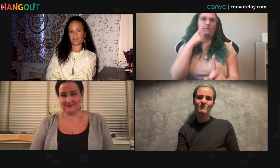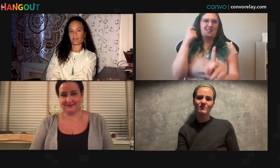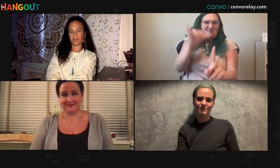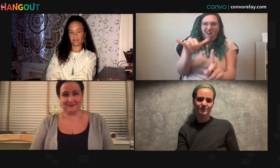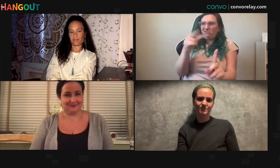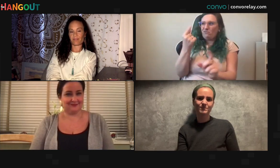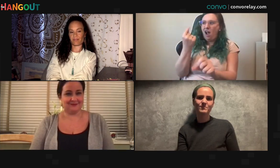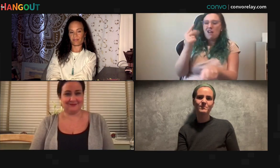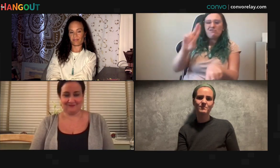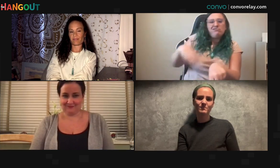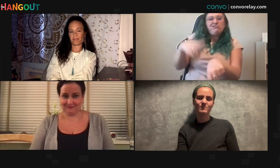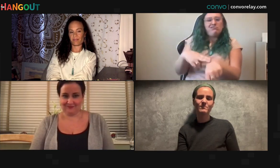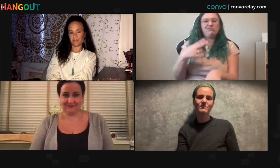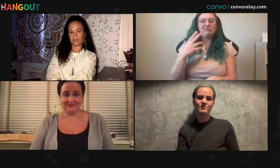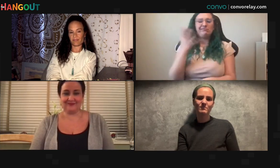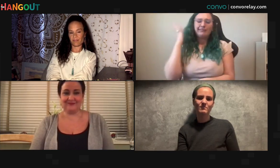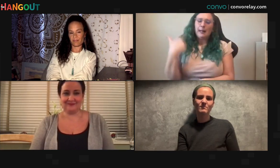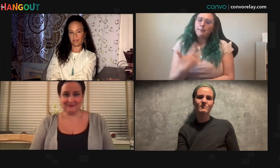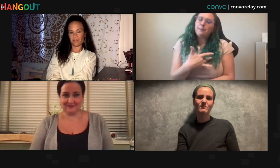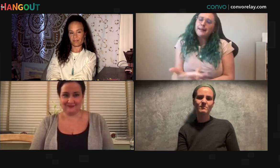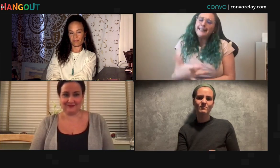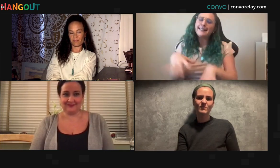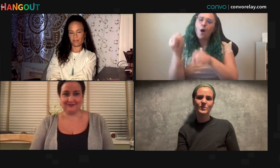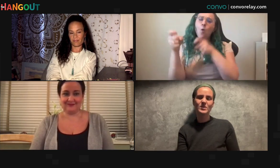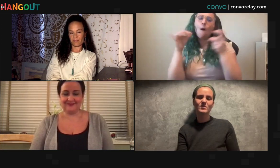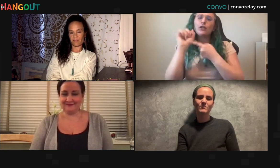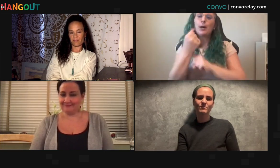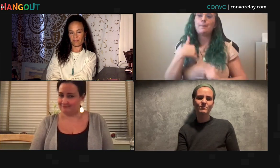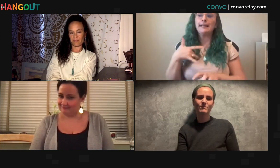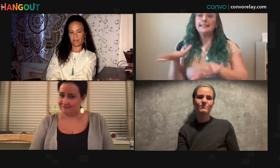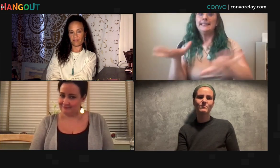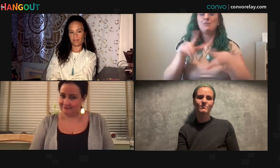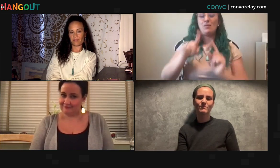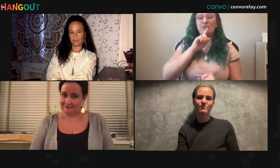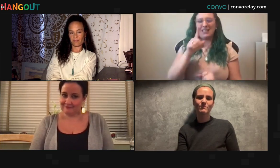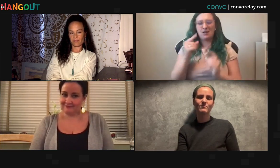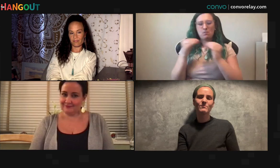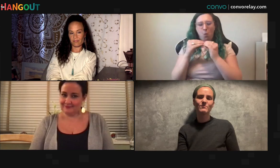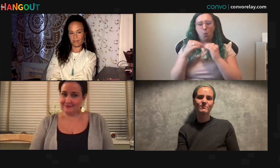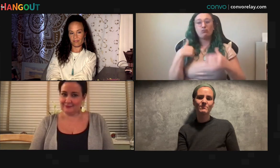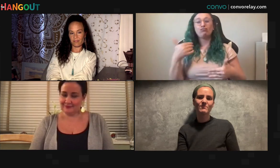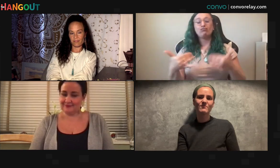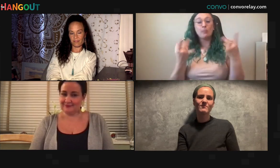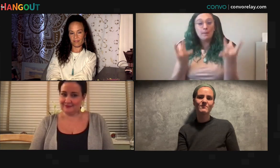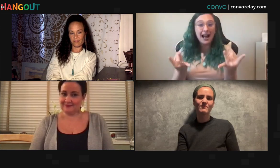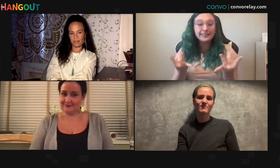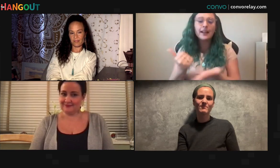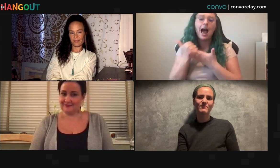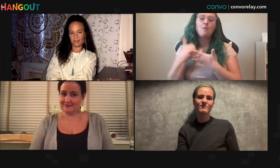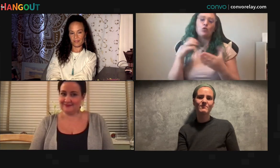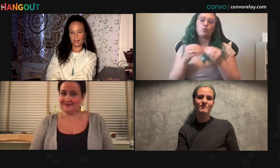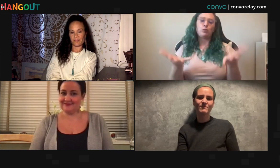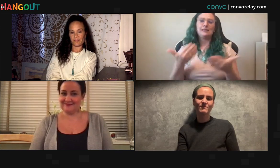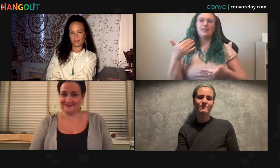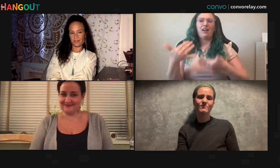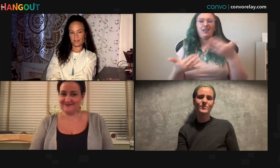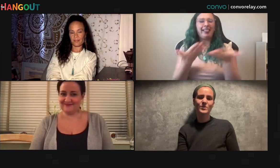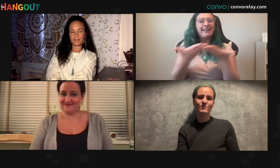it's not observe the flow, it's be the flow. Typically, people want to take control of situations, but